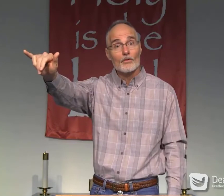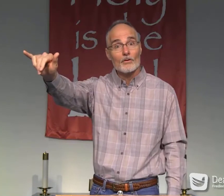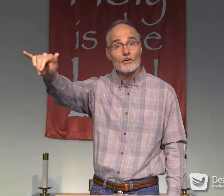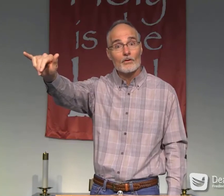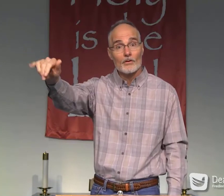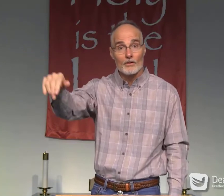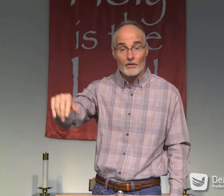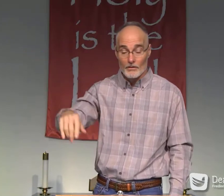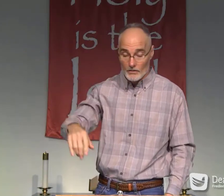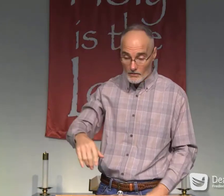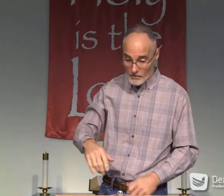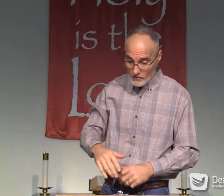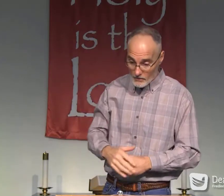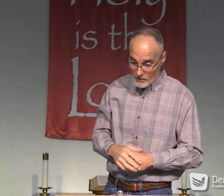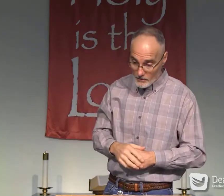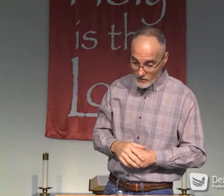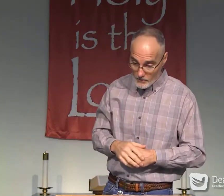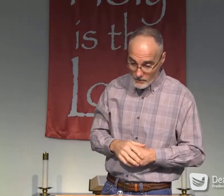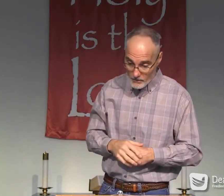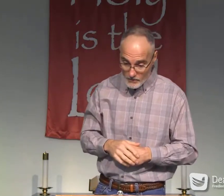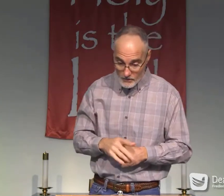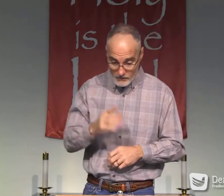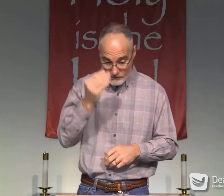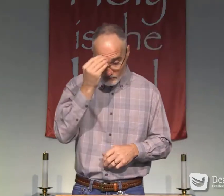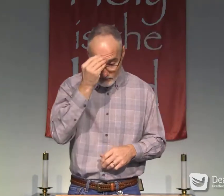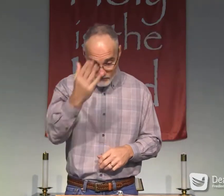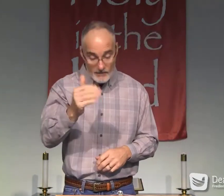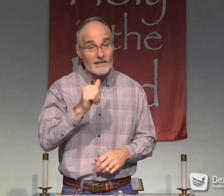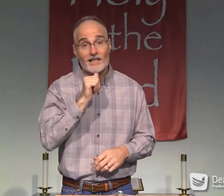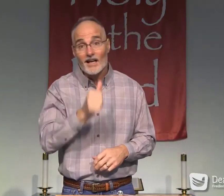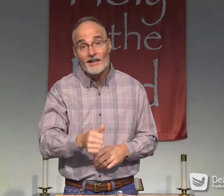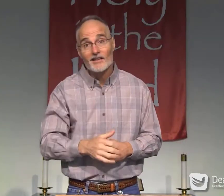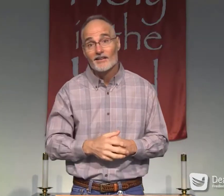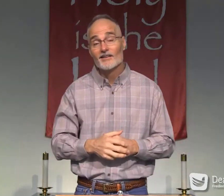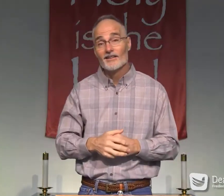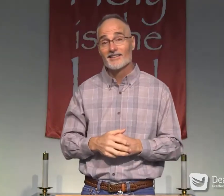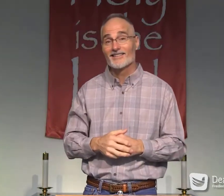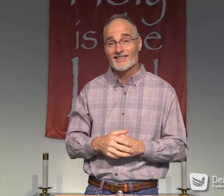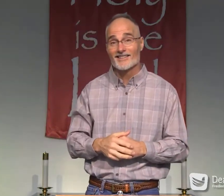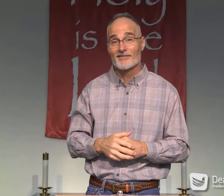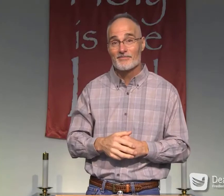eternity. But it's not.